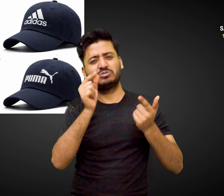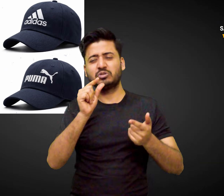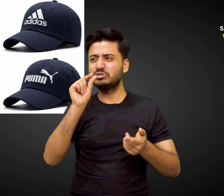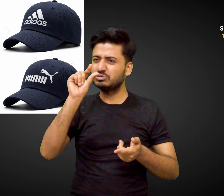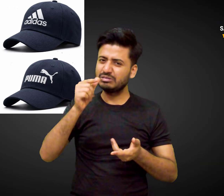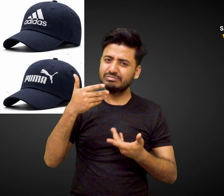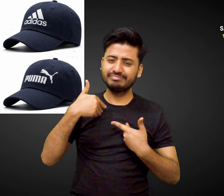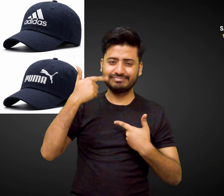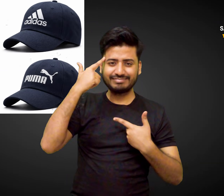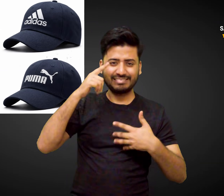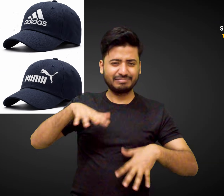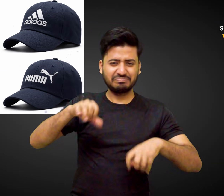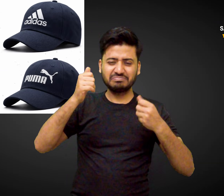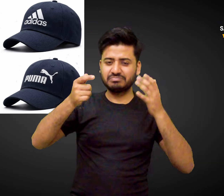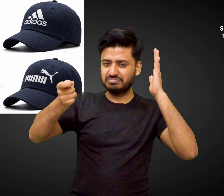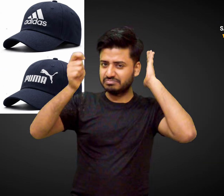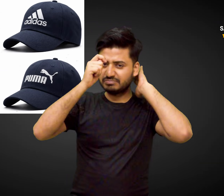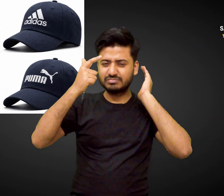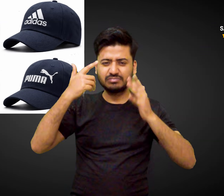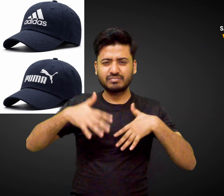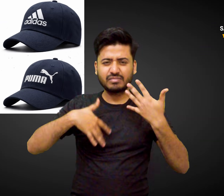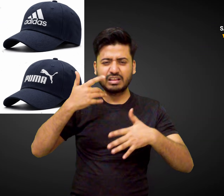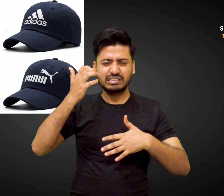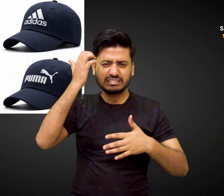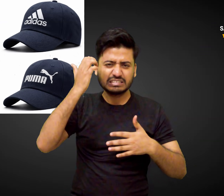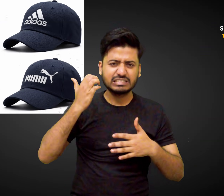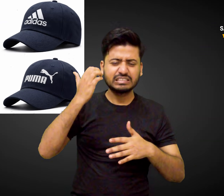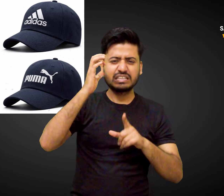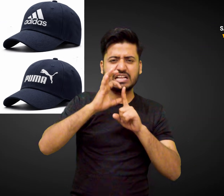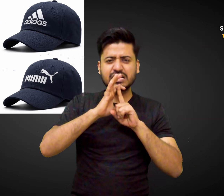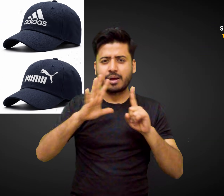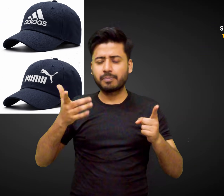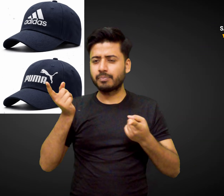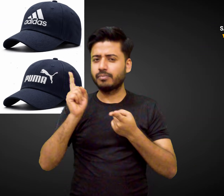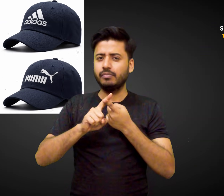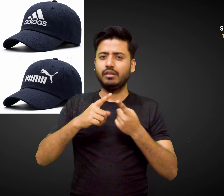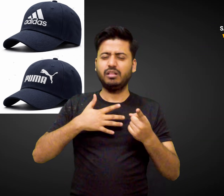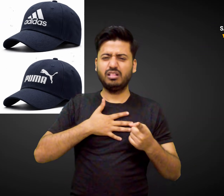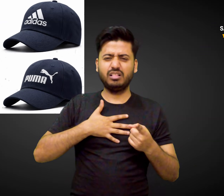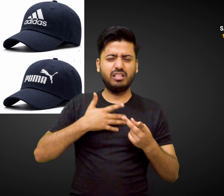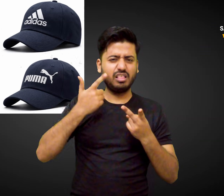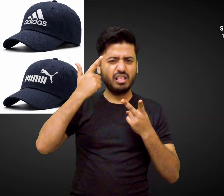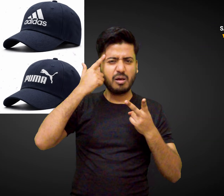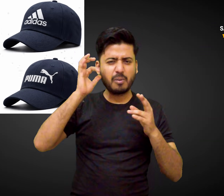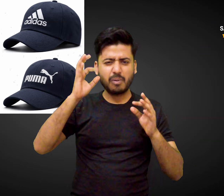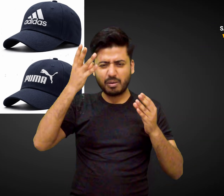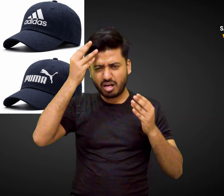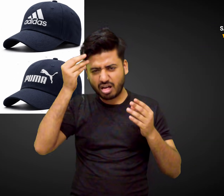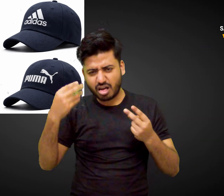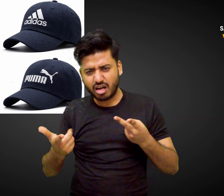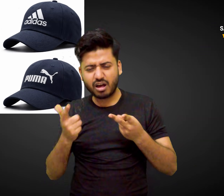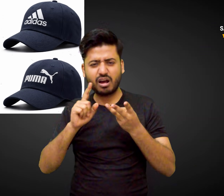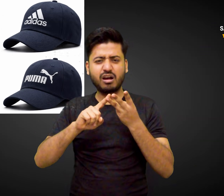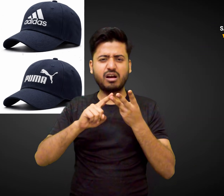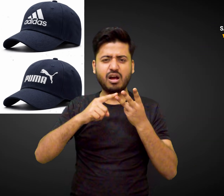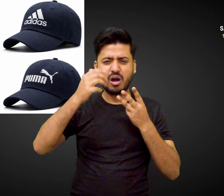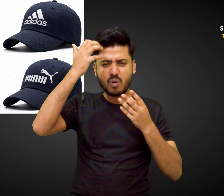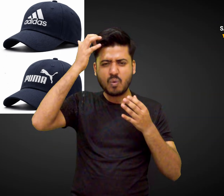weaken the hair protein, keratin. Pro tip for your safe use section. Mention switching to breathable materials like cotton or